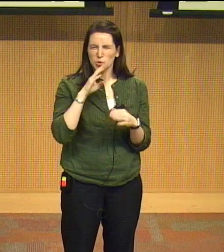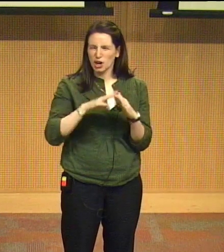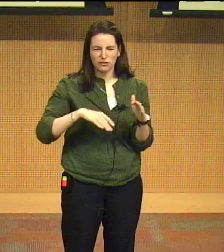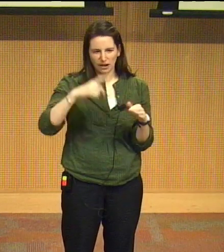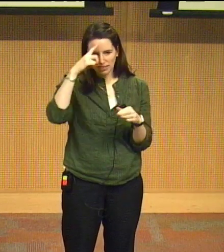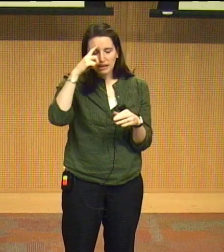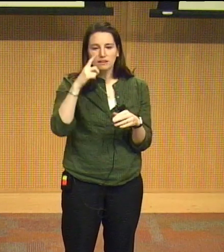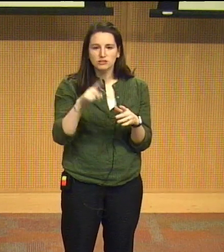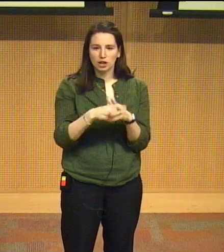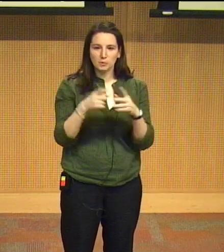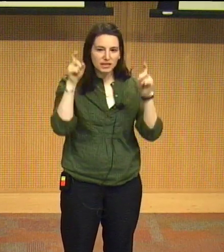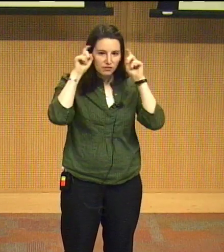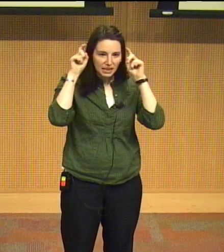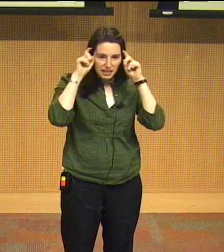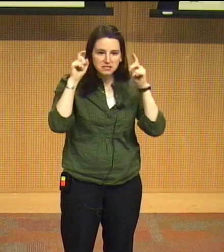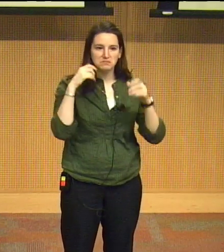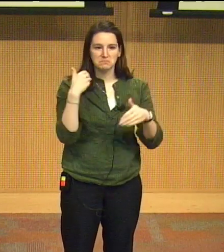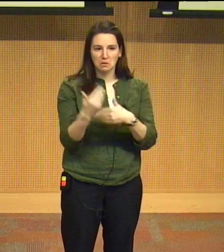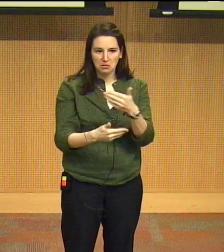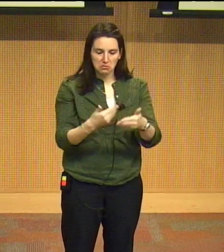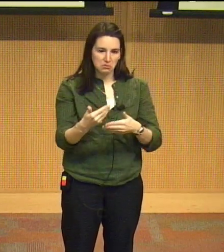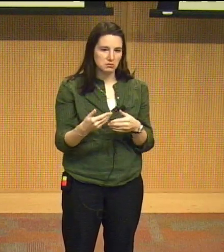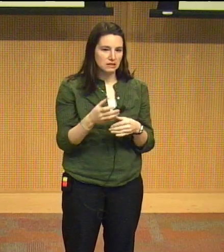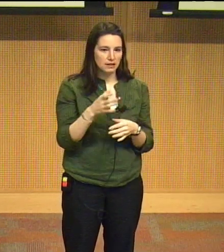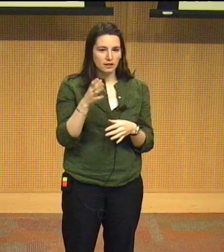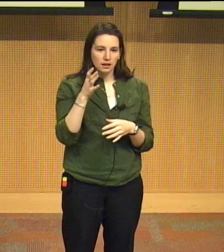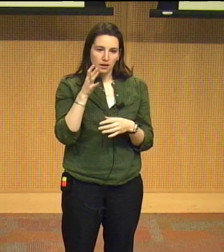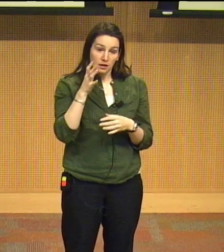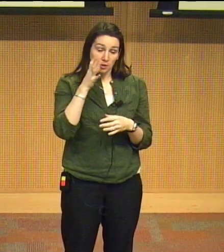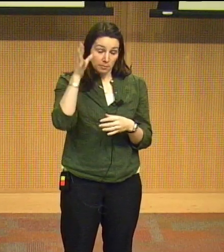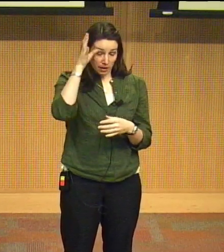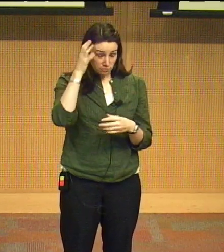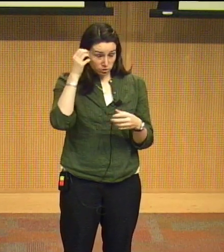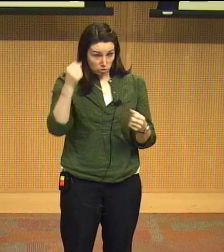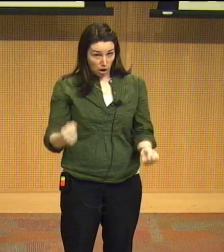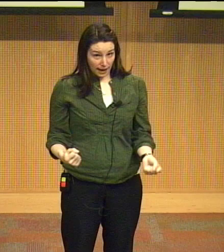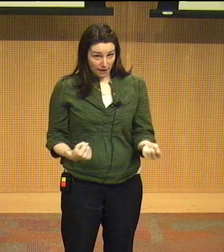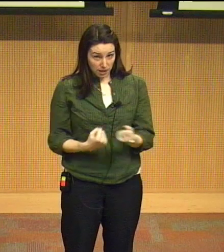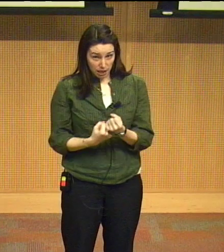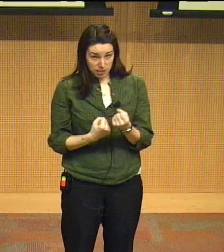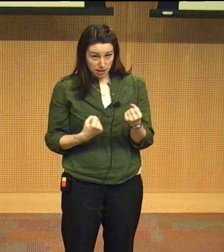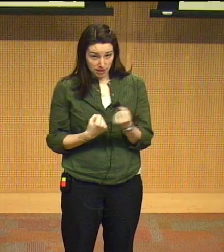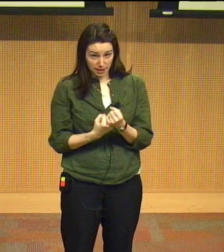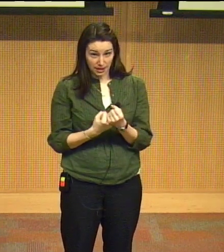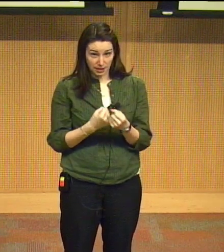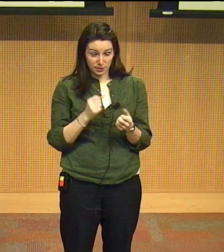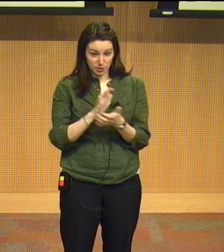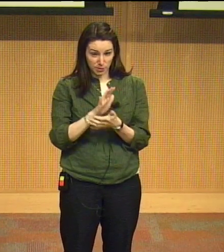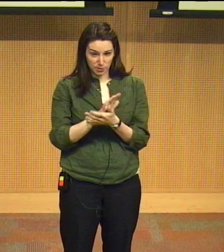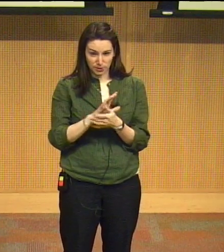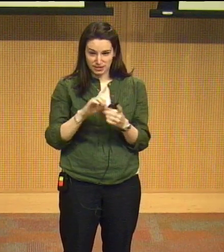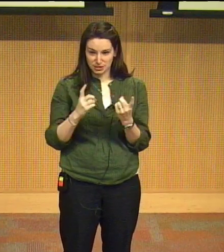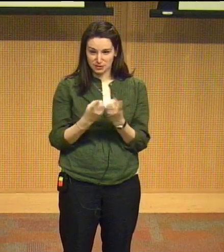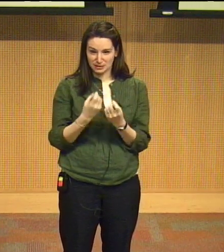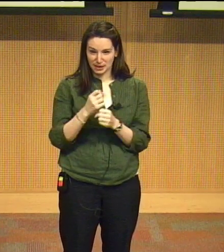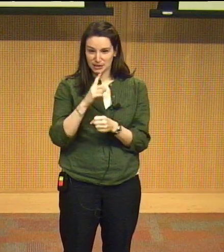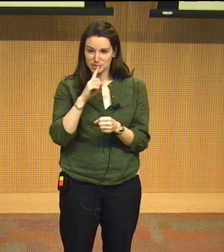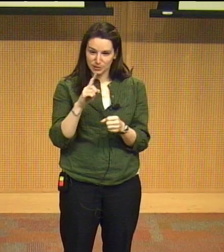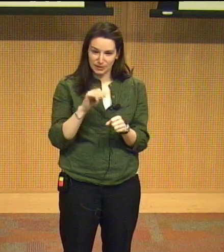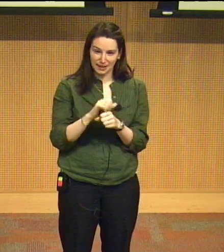under, I think. Started with hearing aids, going through. Parents were strong advocates in the school district, making sure that I